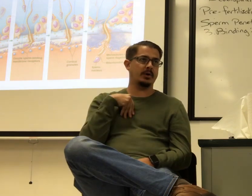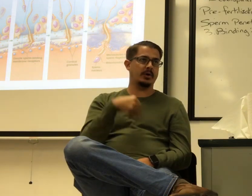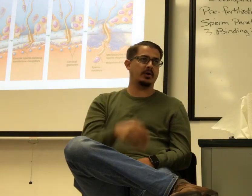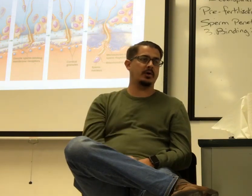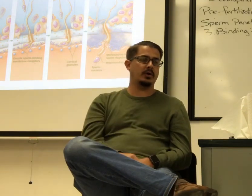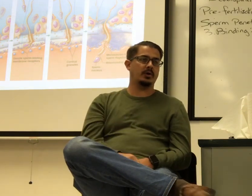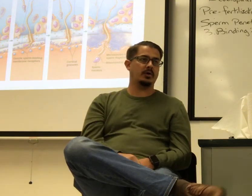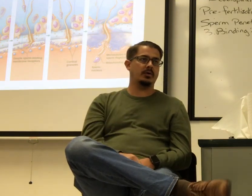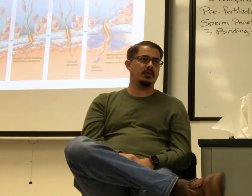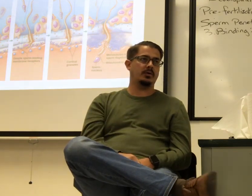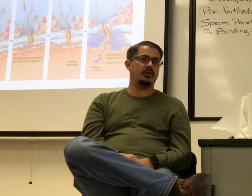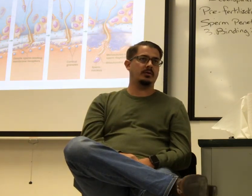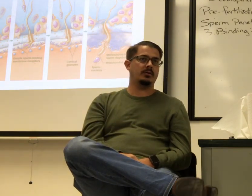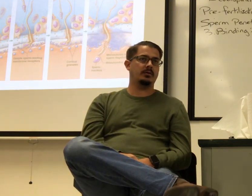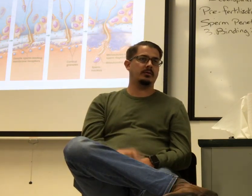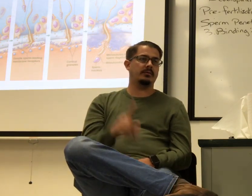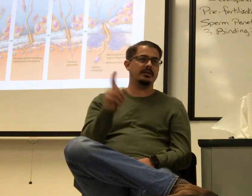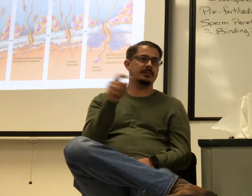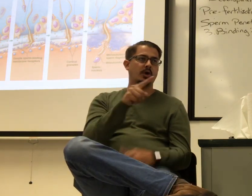binding